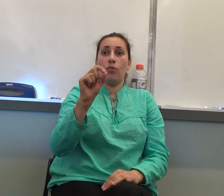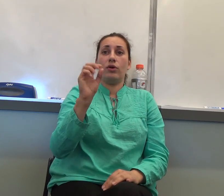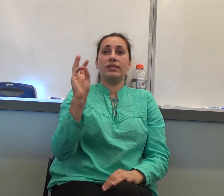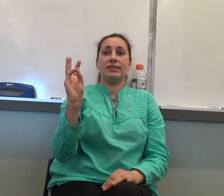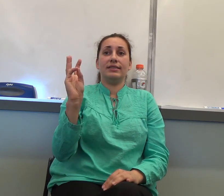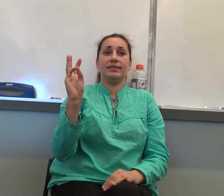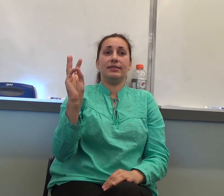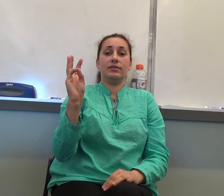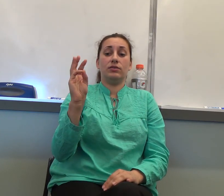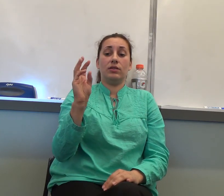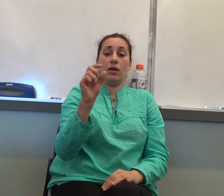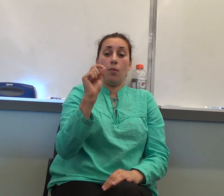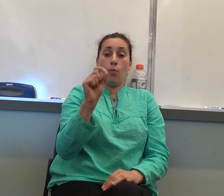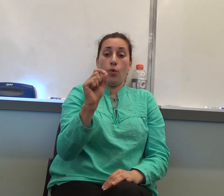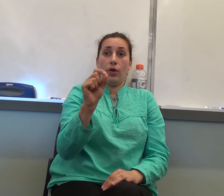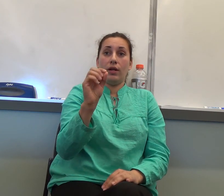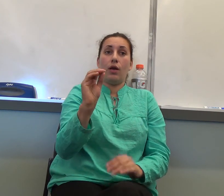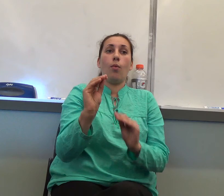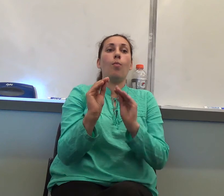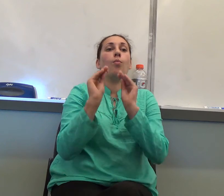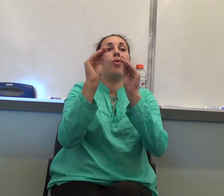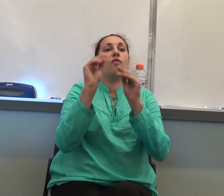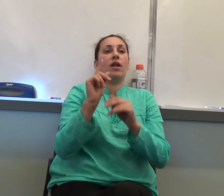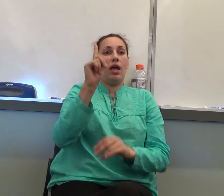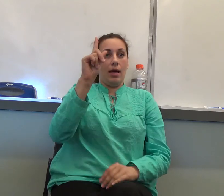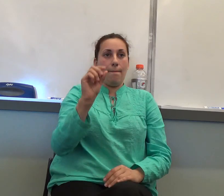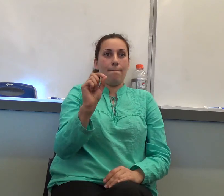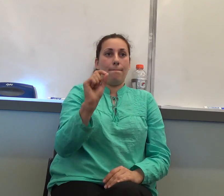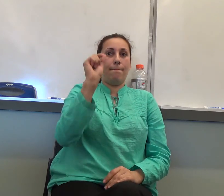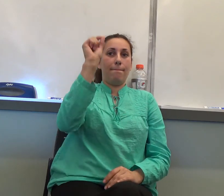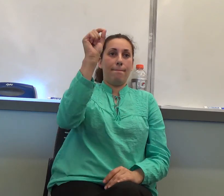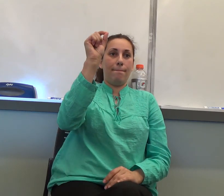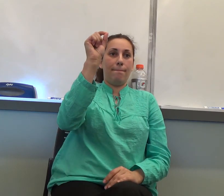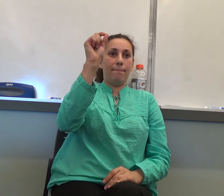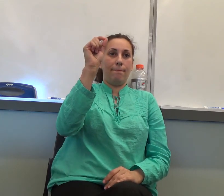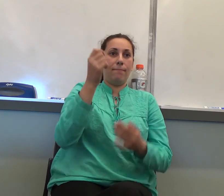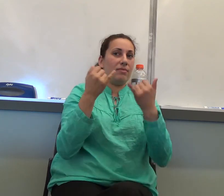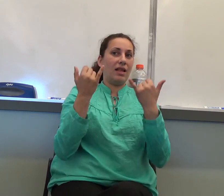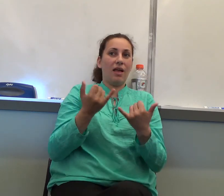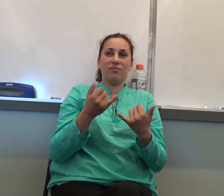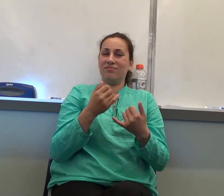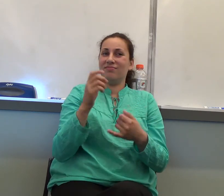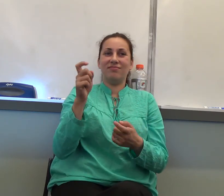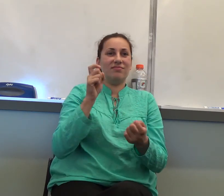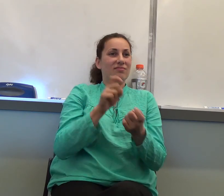and put it right up there where it's supposed to be. Now the procedure is exactly the same.